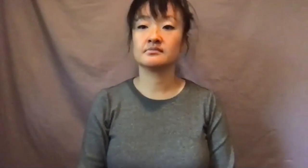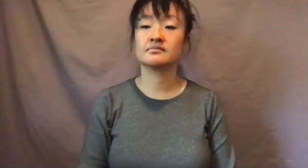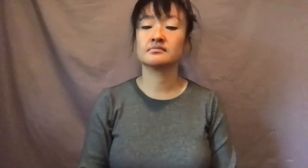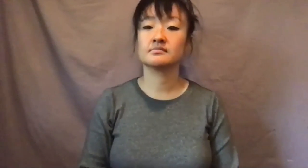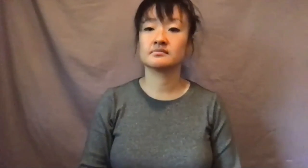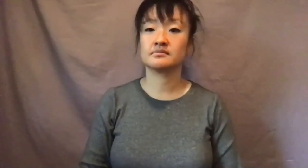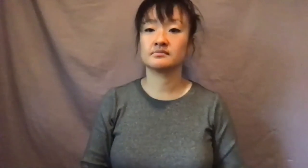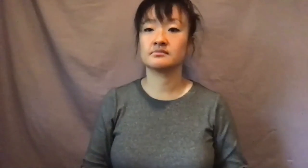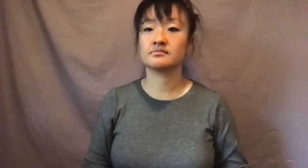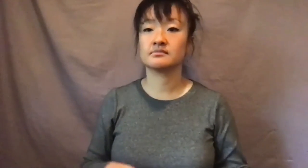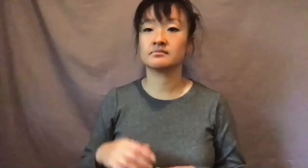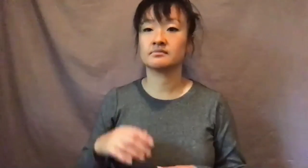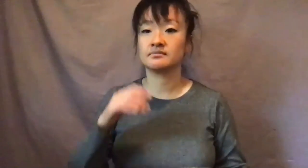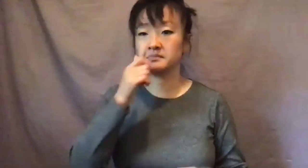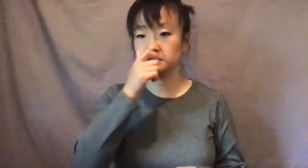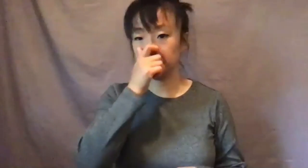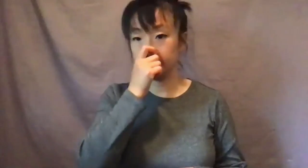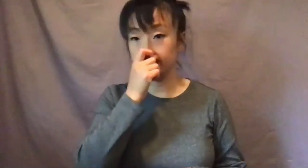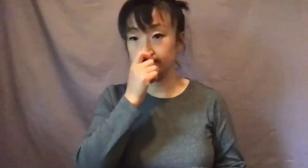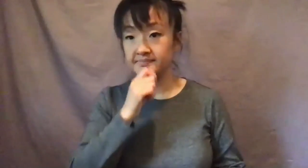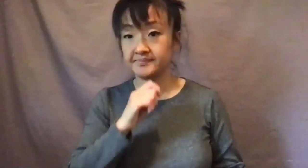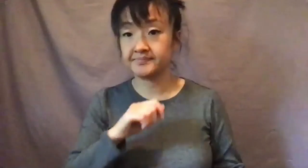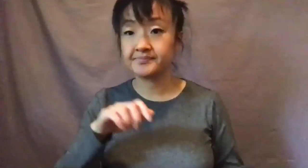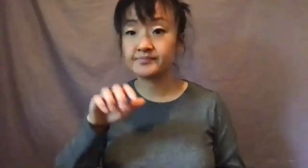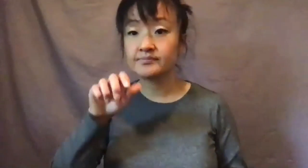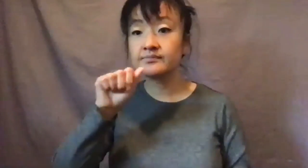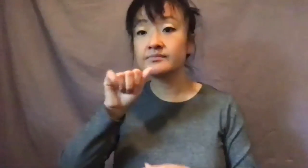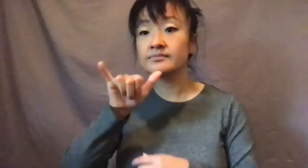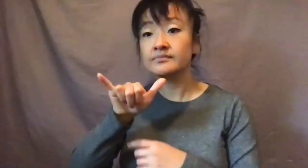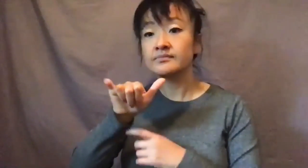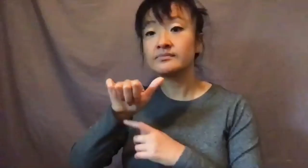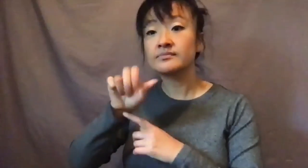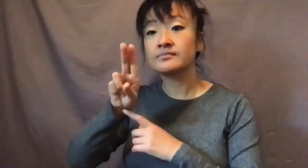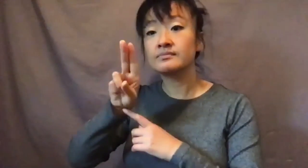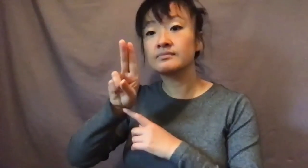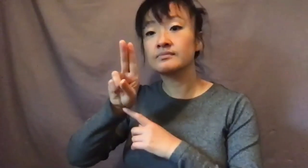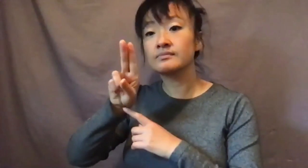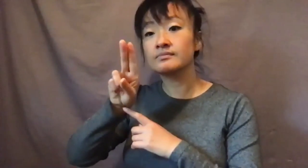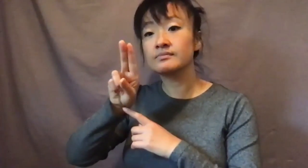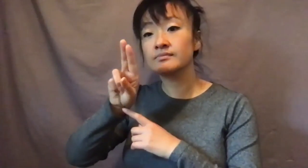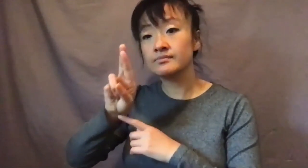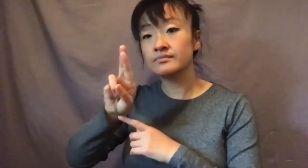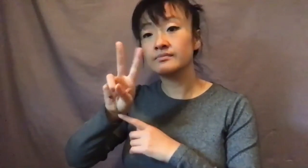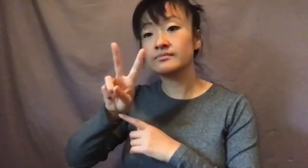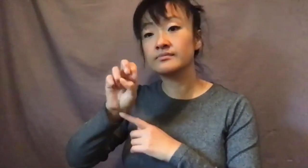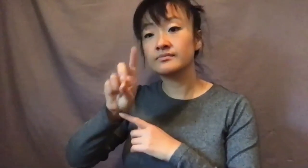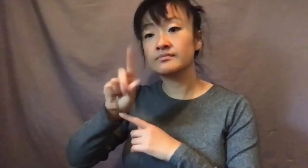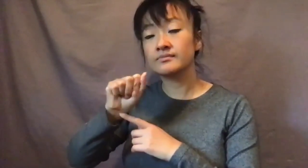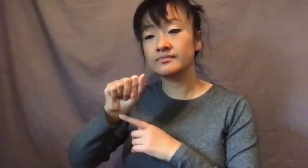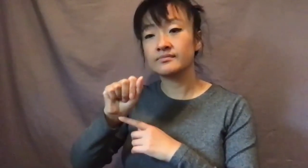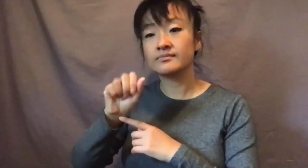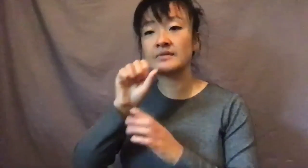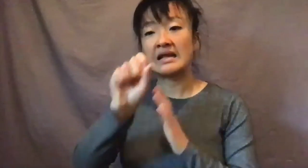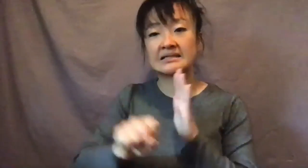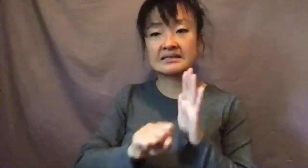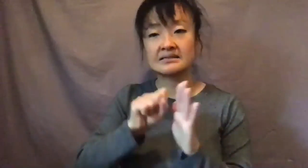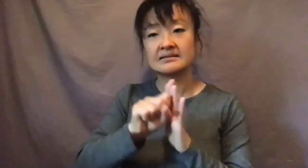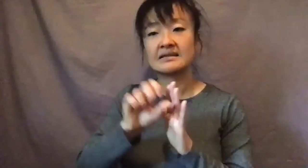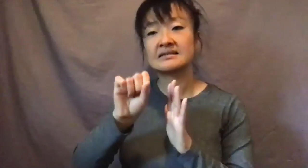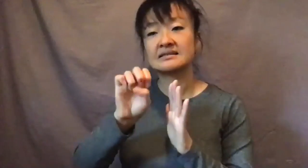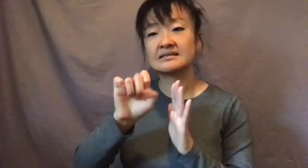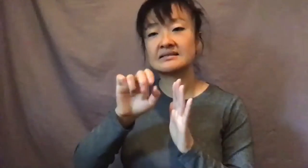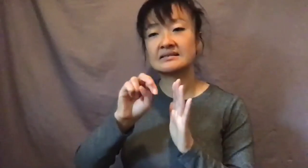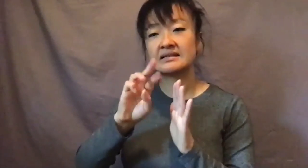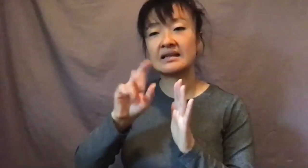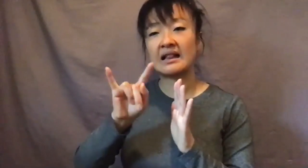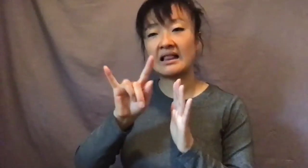Ayurveda seasonality of herbal protocol at clearing parasites when most active during the summer. Why is it that TCM doesn't give as much emphasis to this?